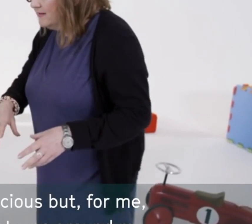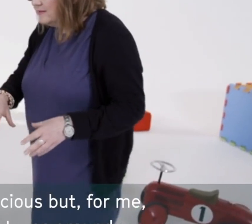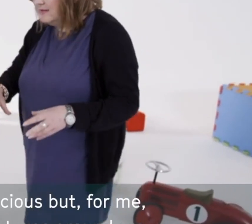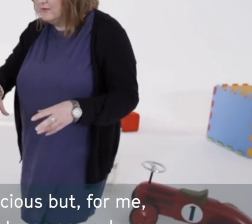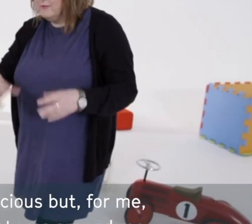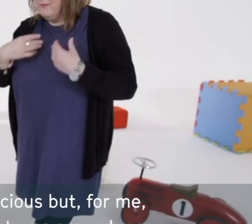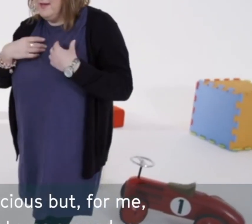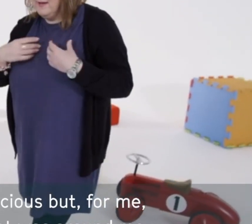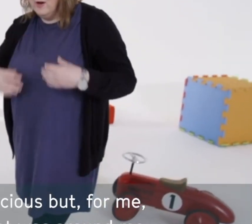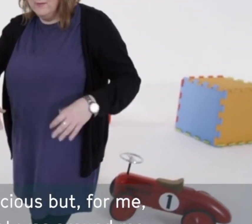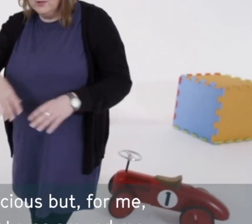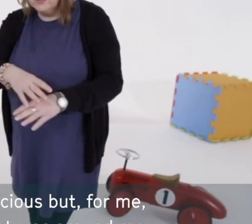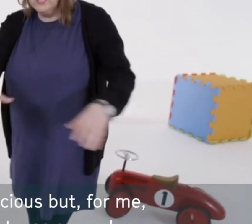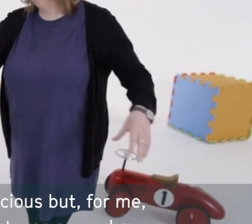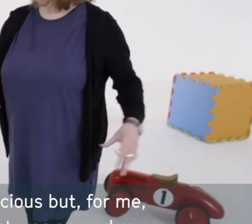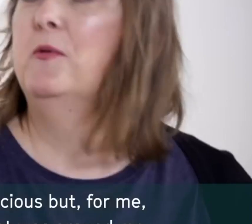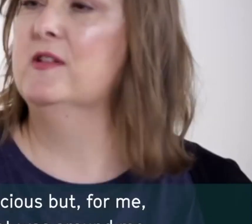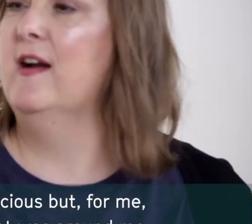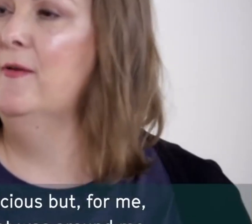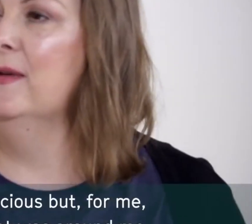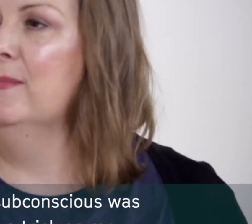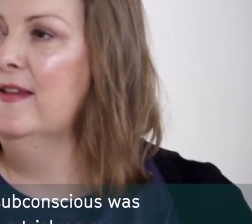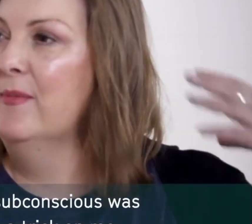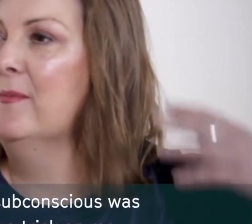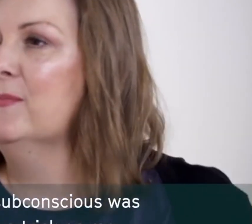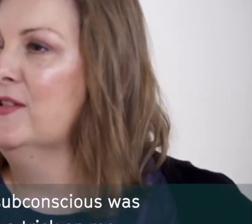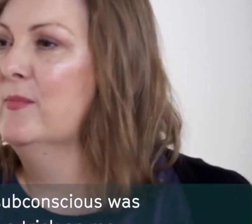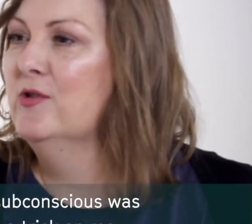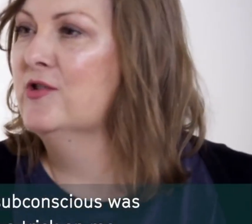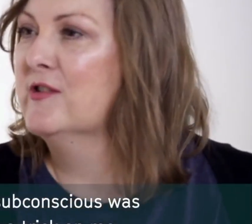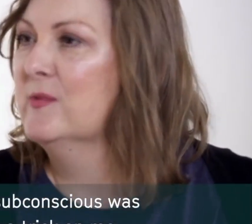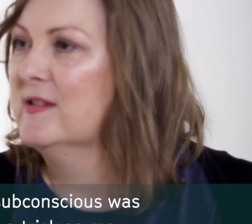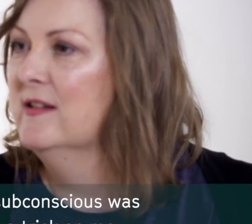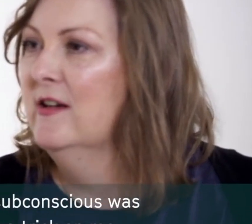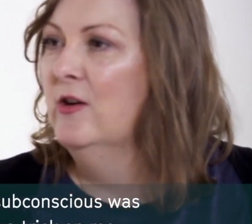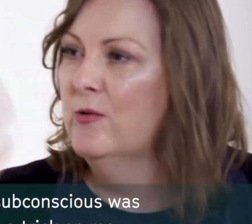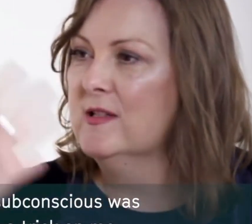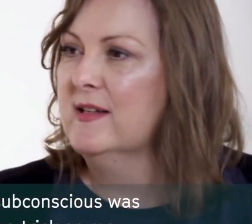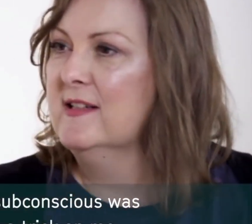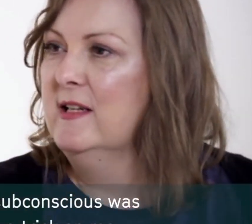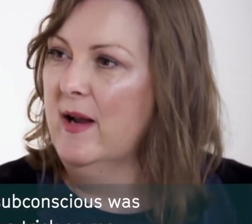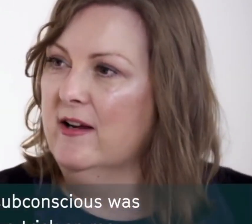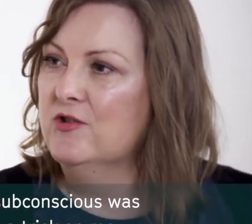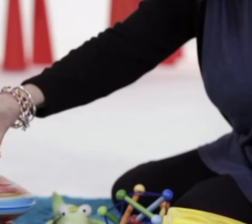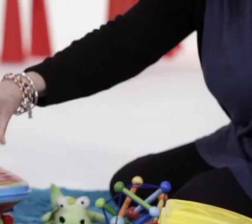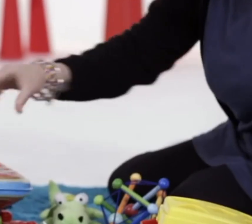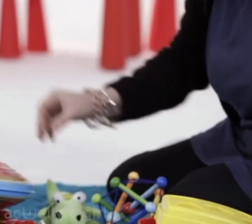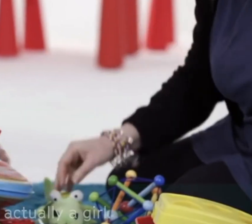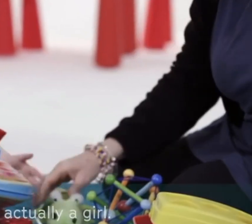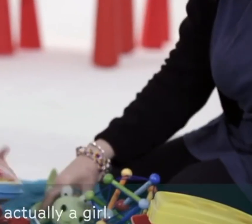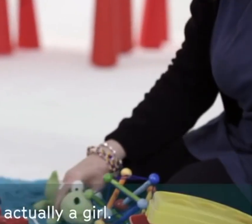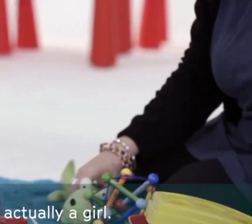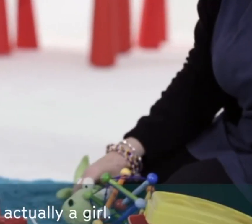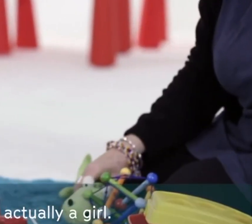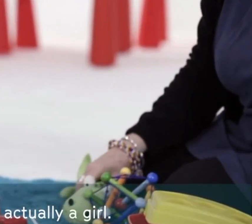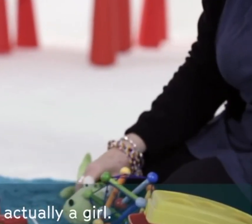but for me, I was just going for what was around me, but then perhaps my subconscious was automatically playing a trick on me that I